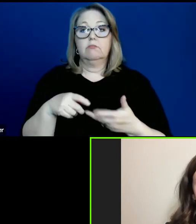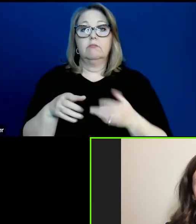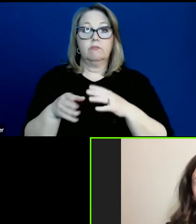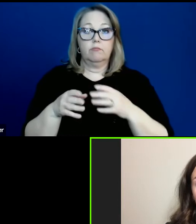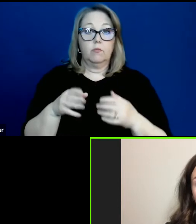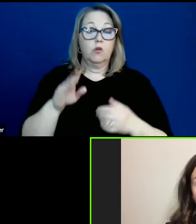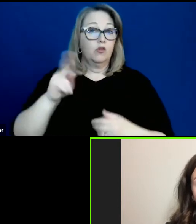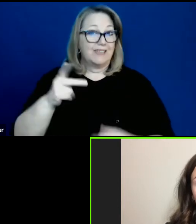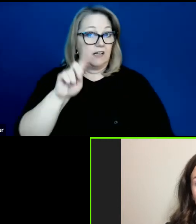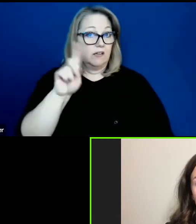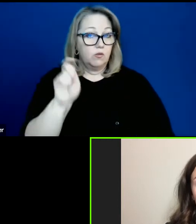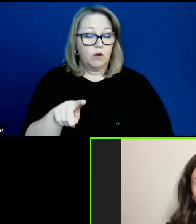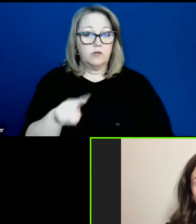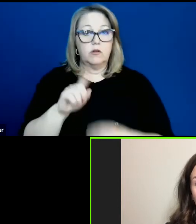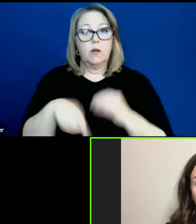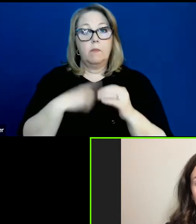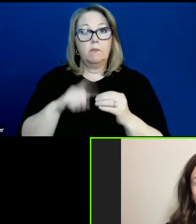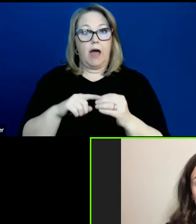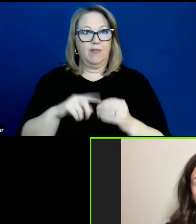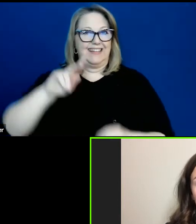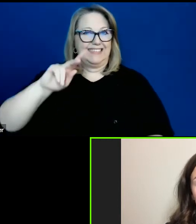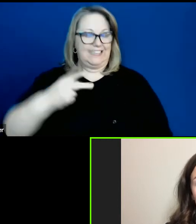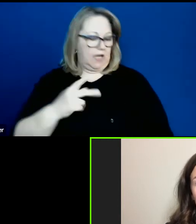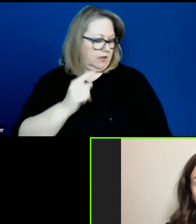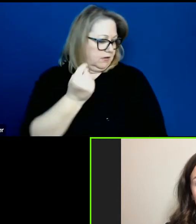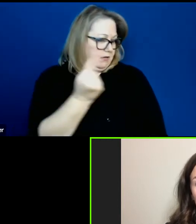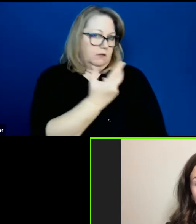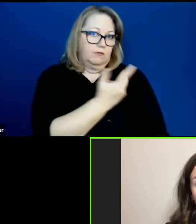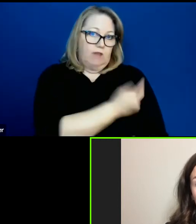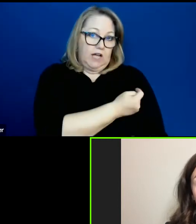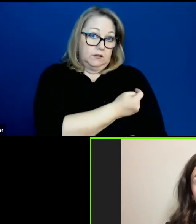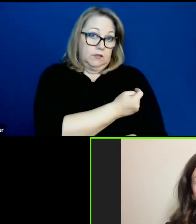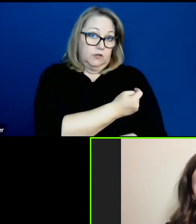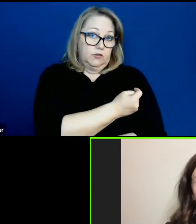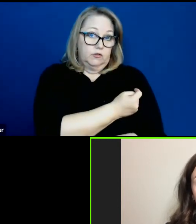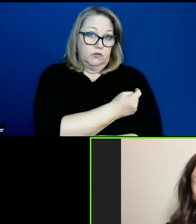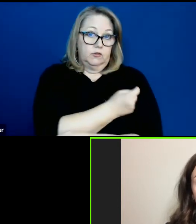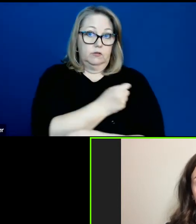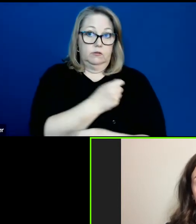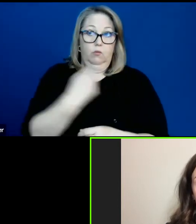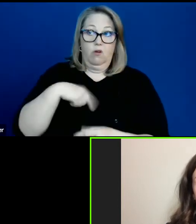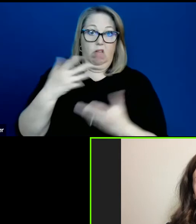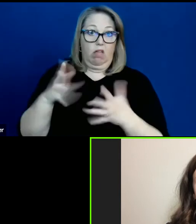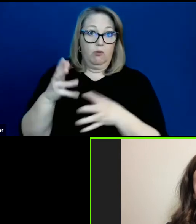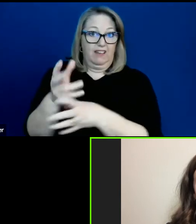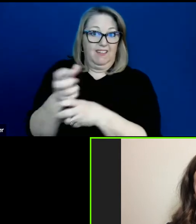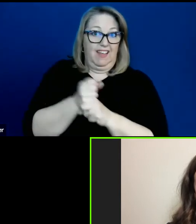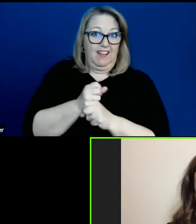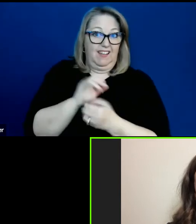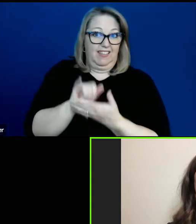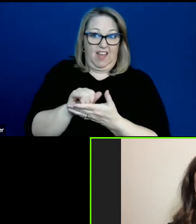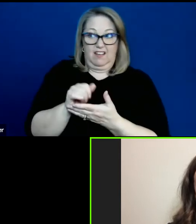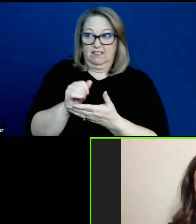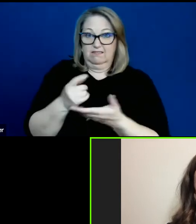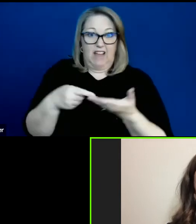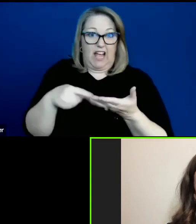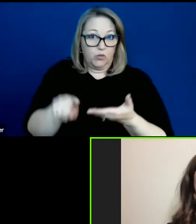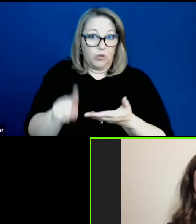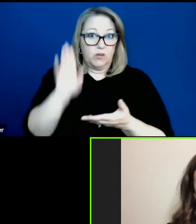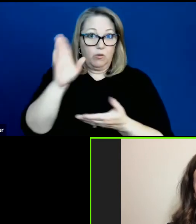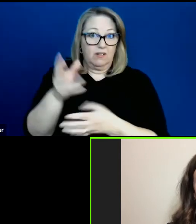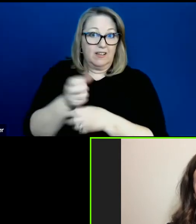dose. We are already well into our orders to get that delivered next week for administration for